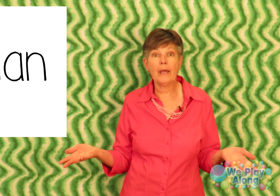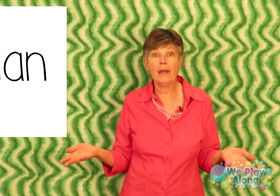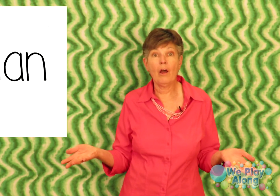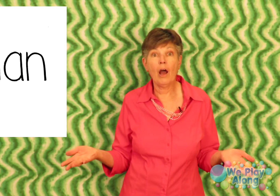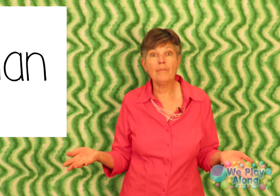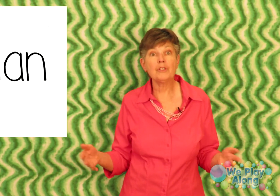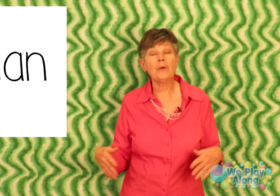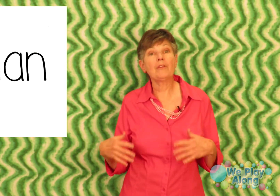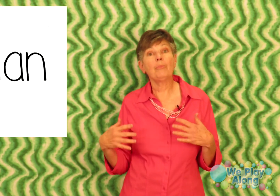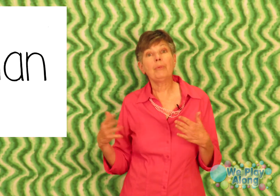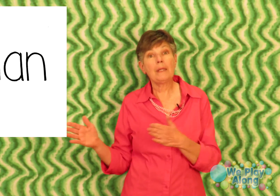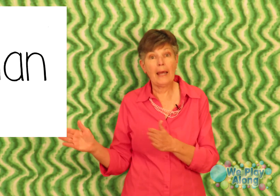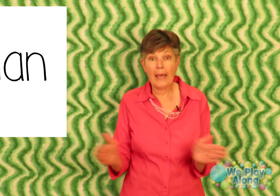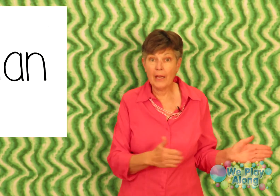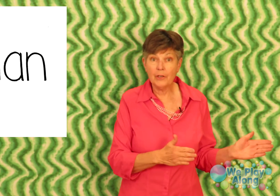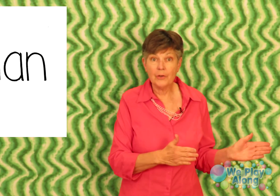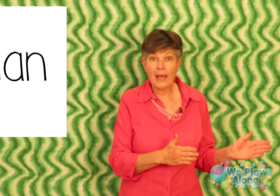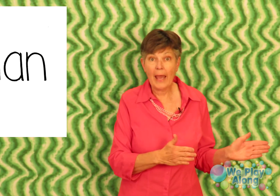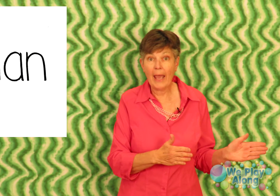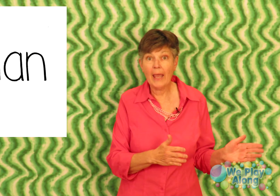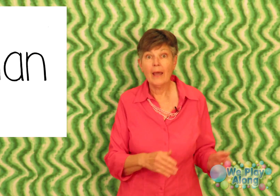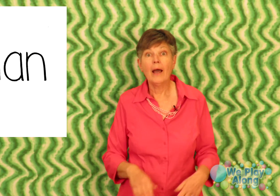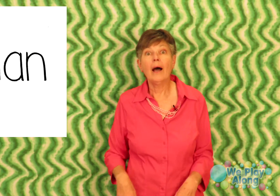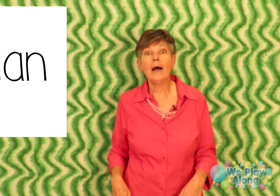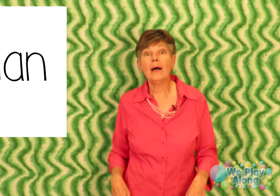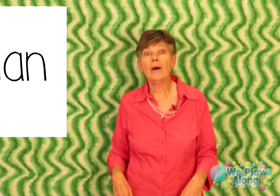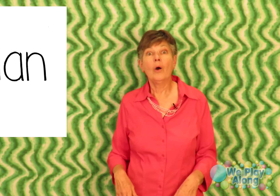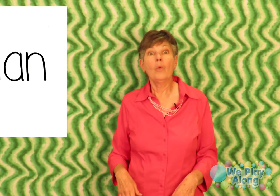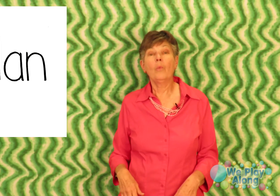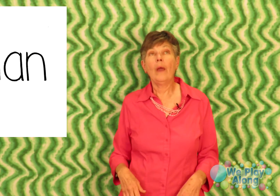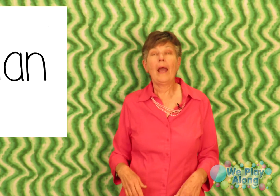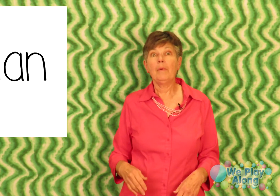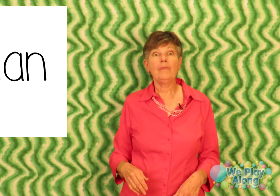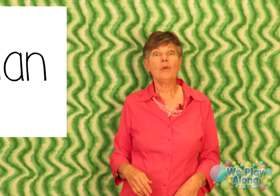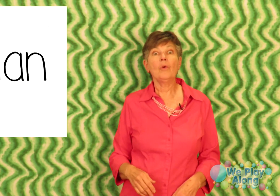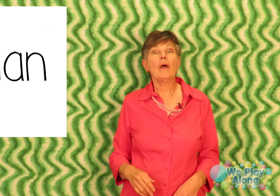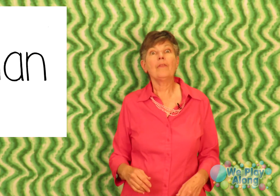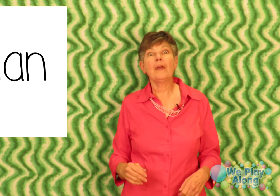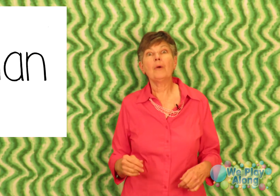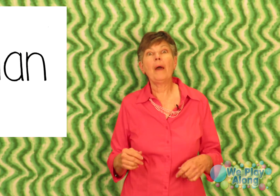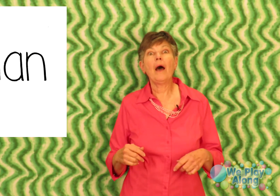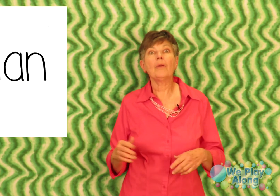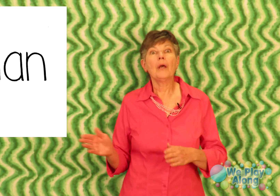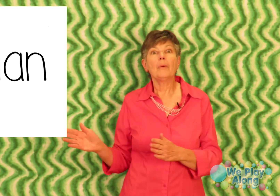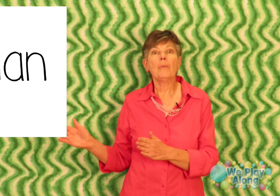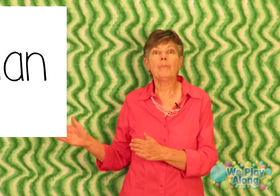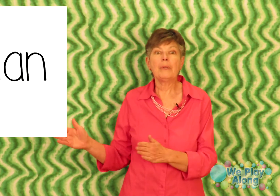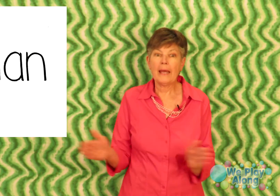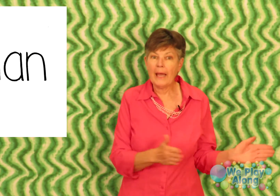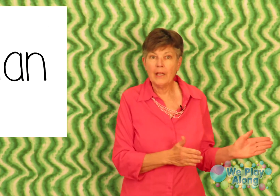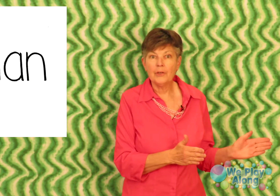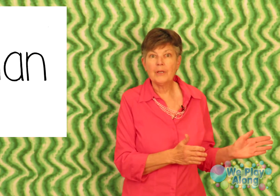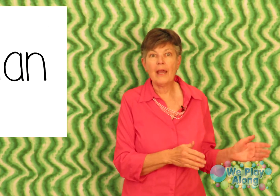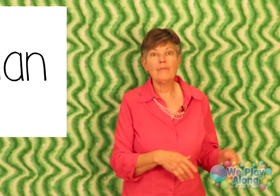in an office, you have to plan your day. How many of you think about planning your day for